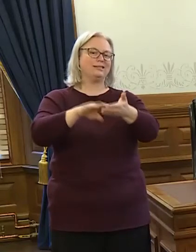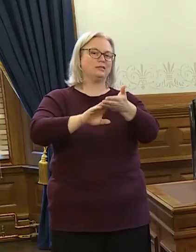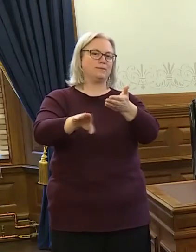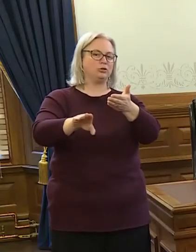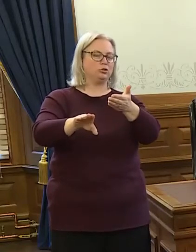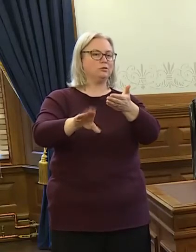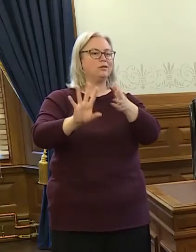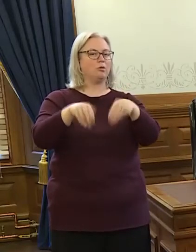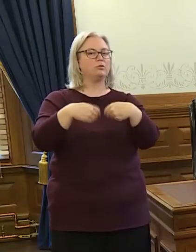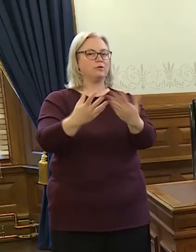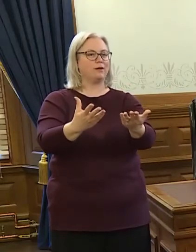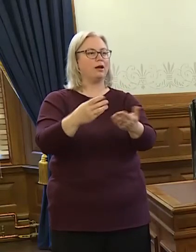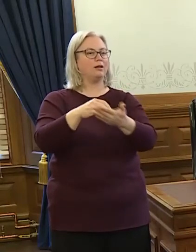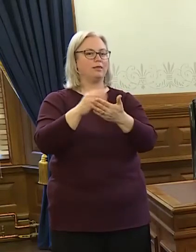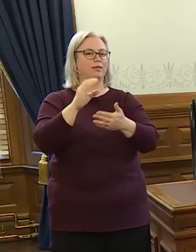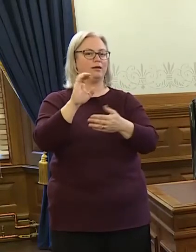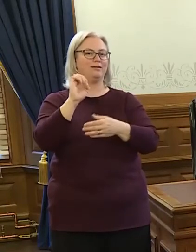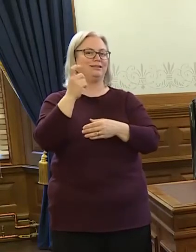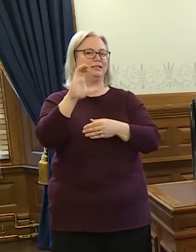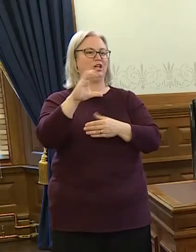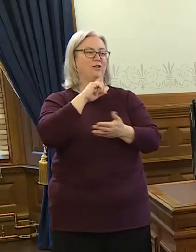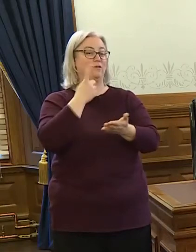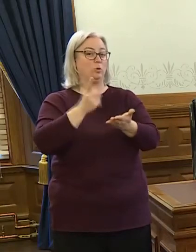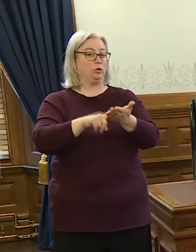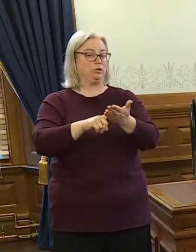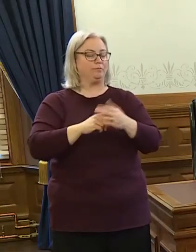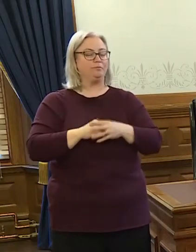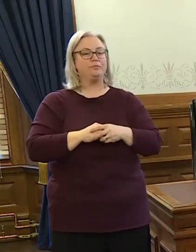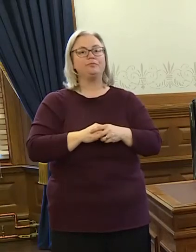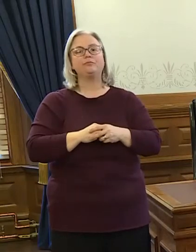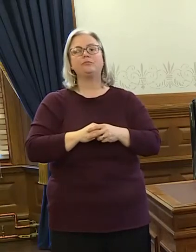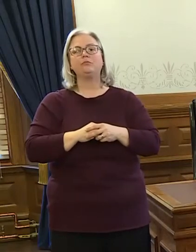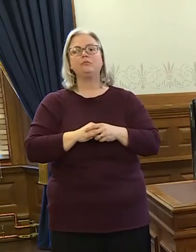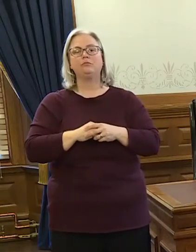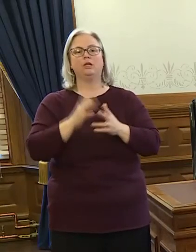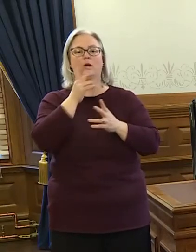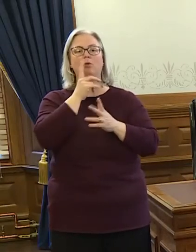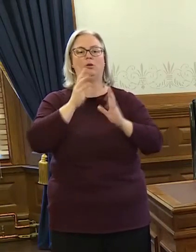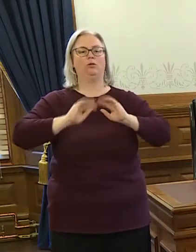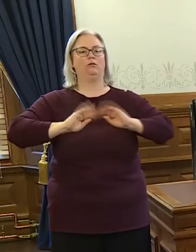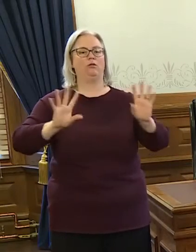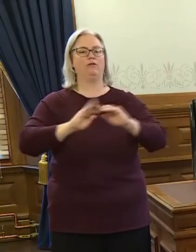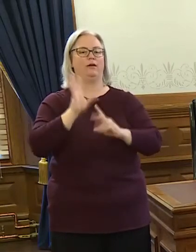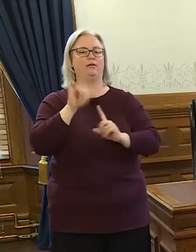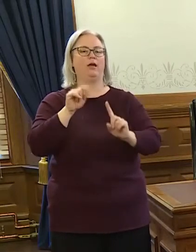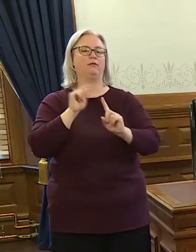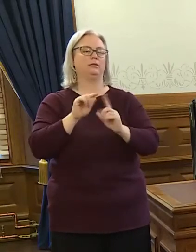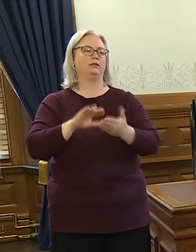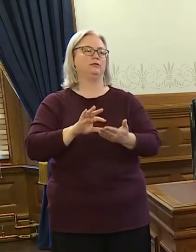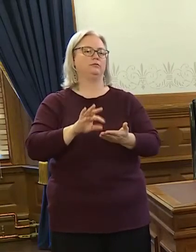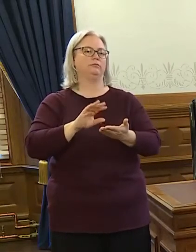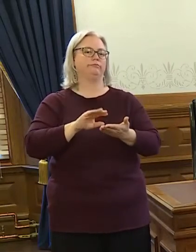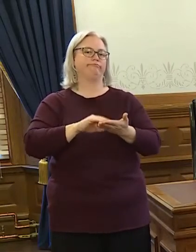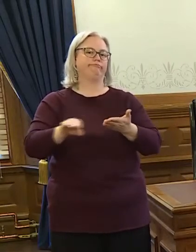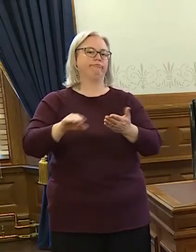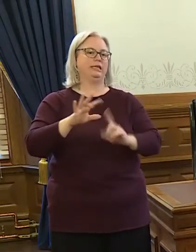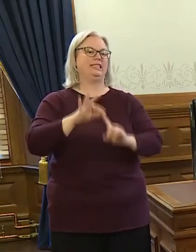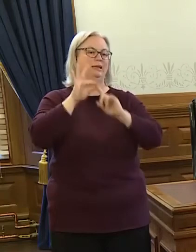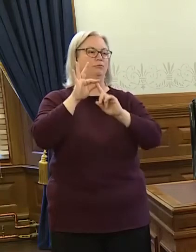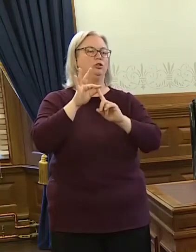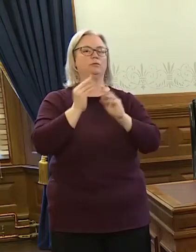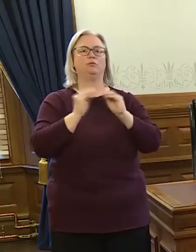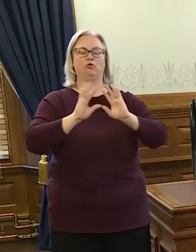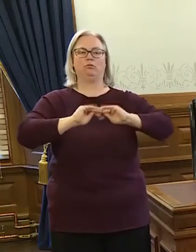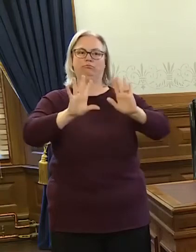exemption that was provided in the executive order, and we will be clarifying that to be much